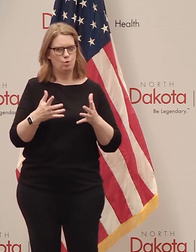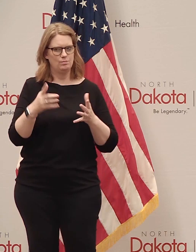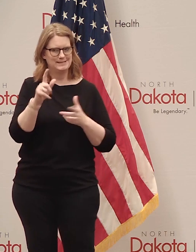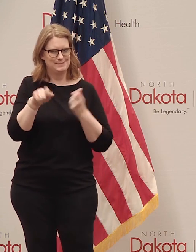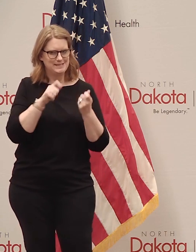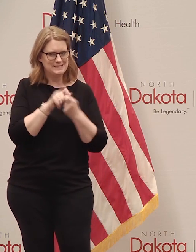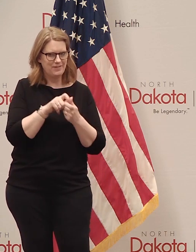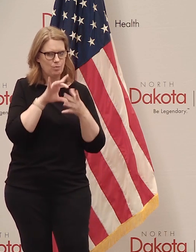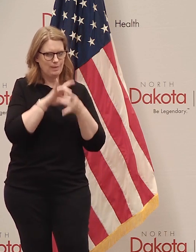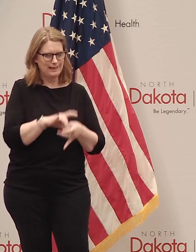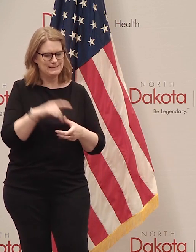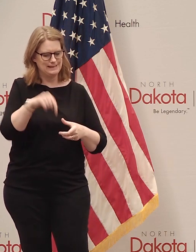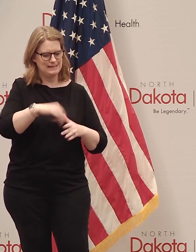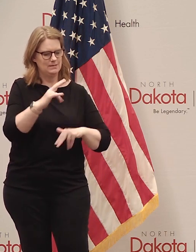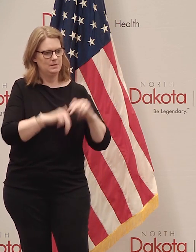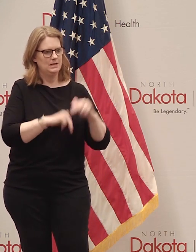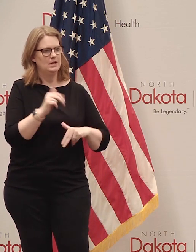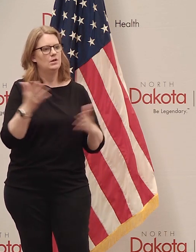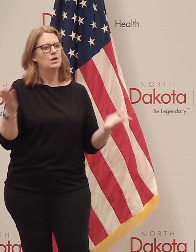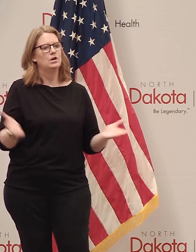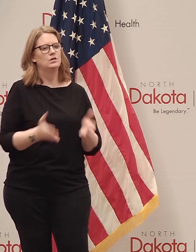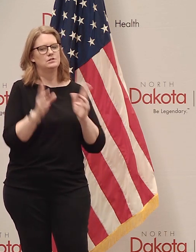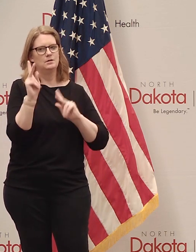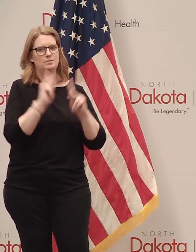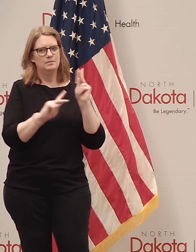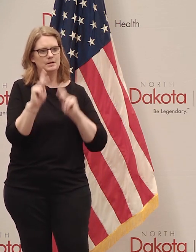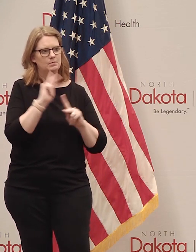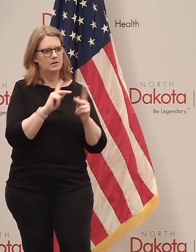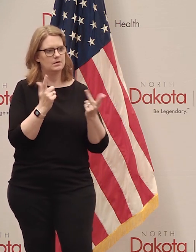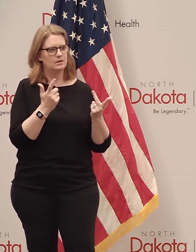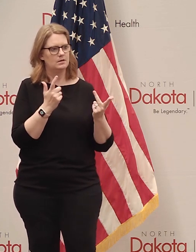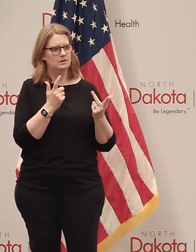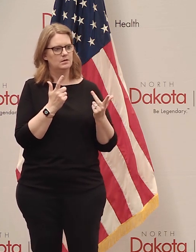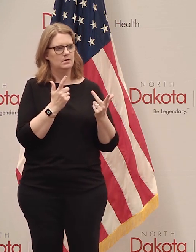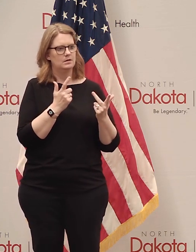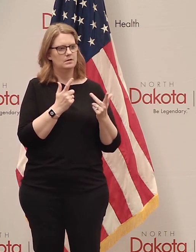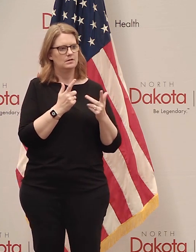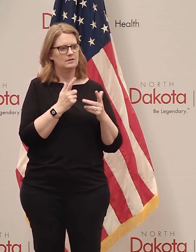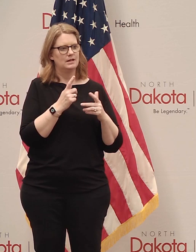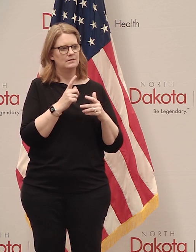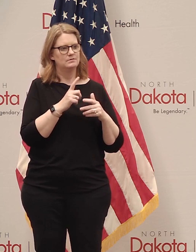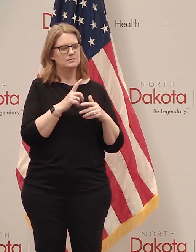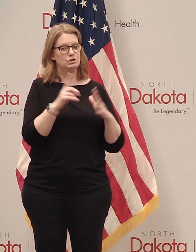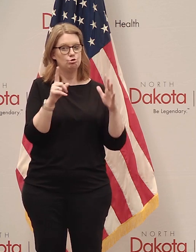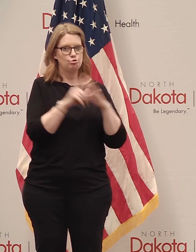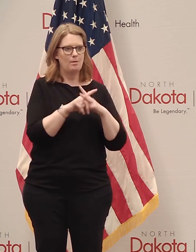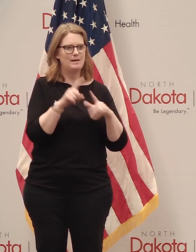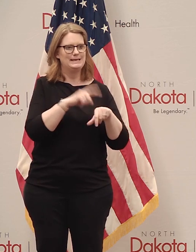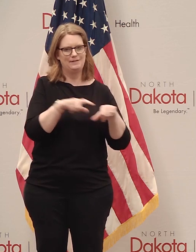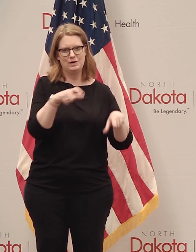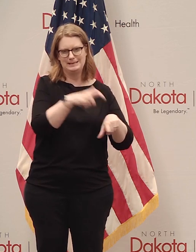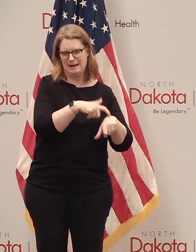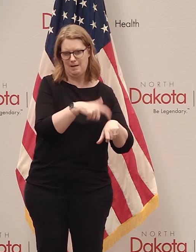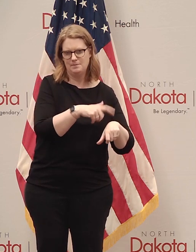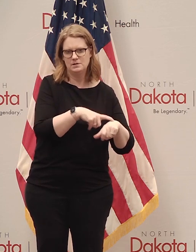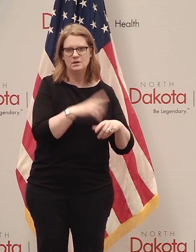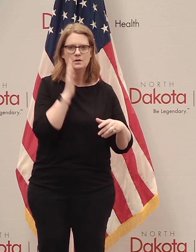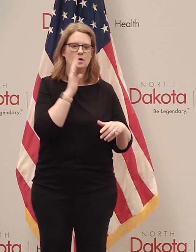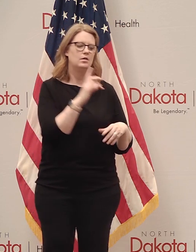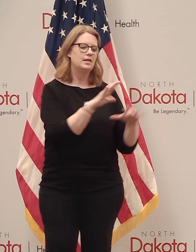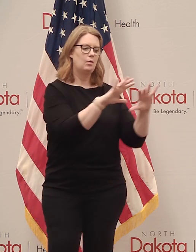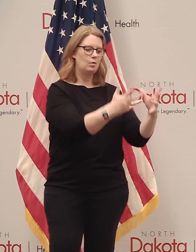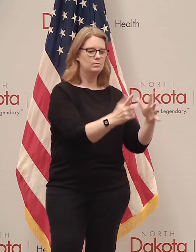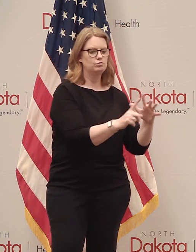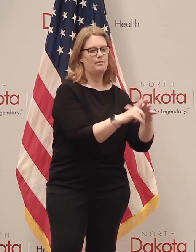specifically as relates to the Capitol, would be encouraging people to have staggered start times to avoid that kind of crush of coming